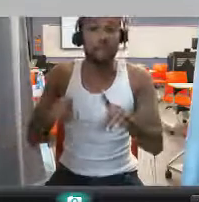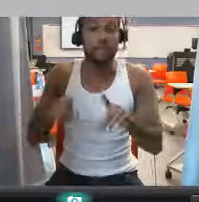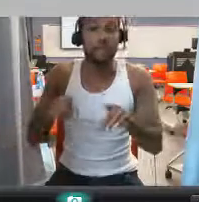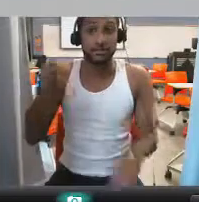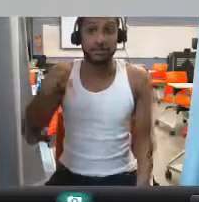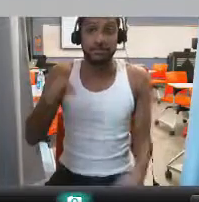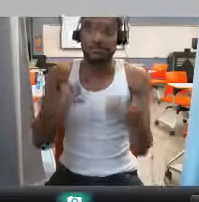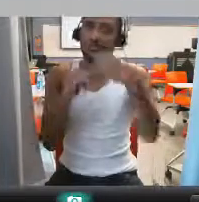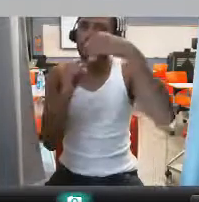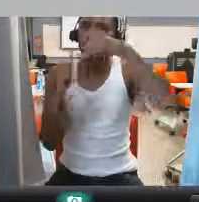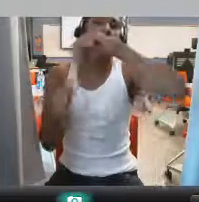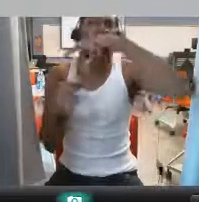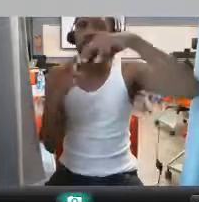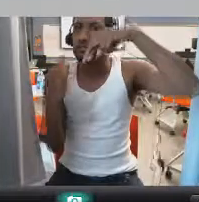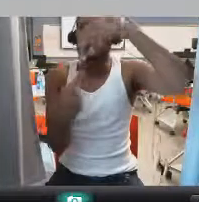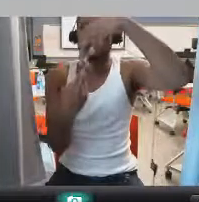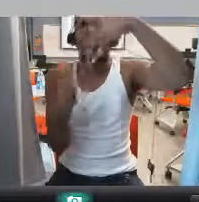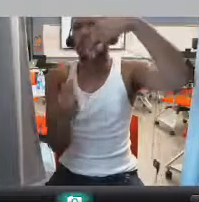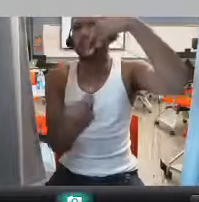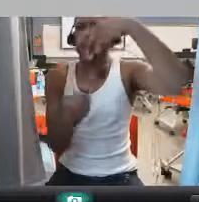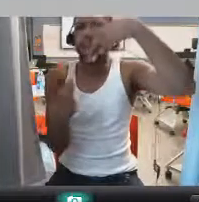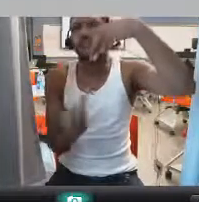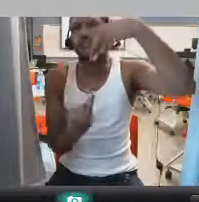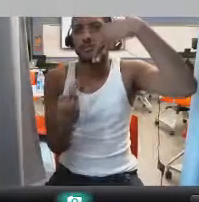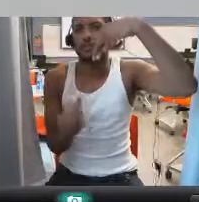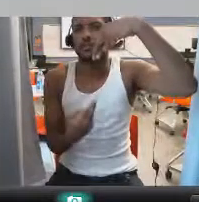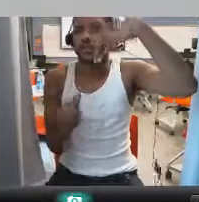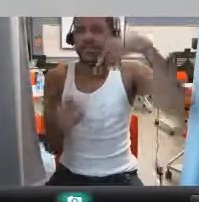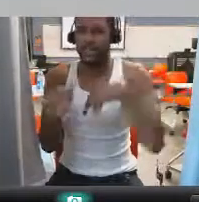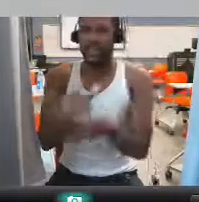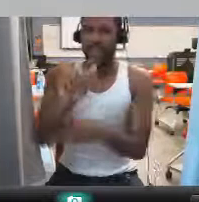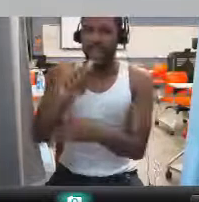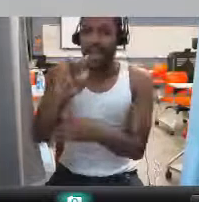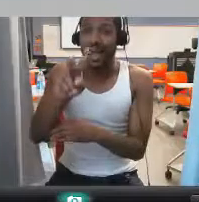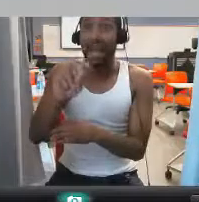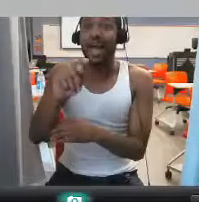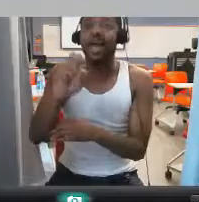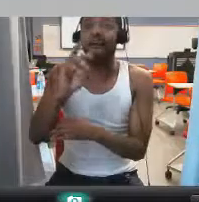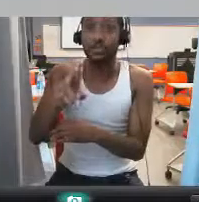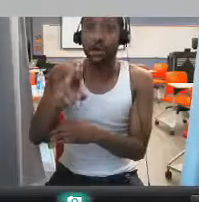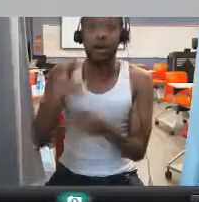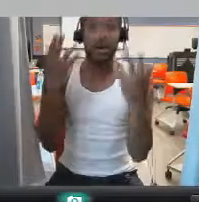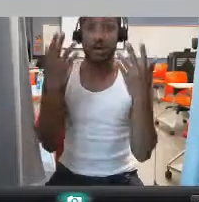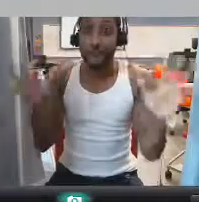would not break. It just kept fucking going and going. And it was like Avatar. It wouldn't end. It just fucking...